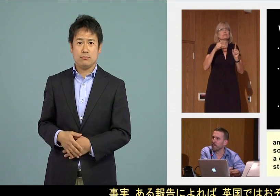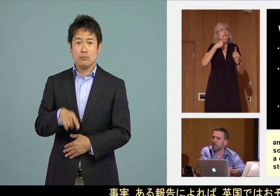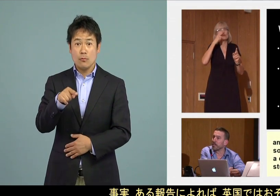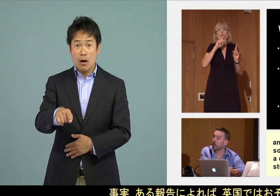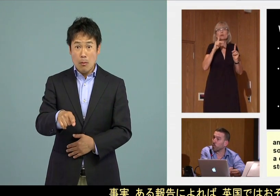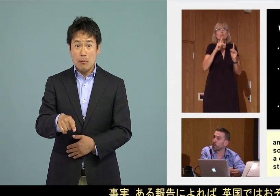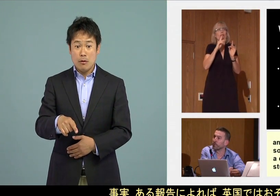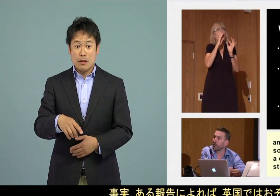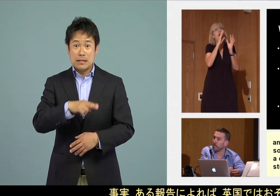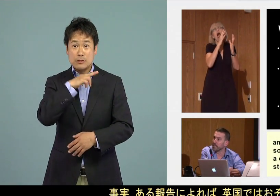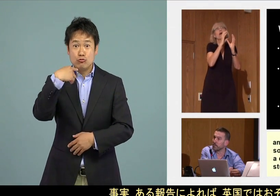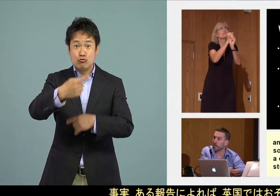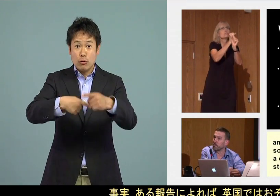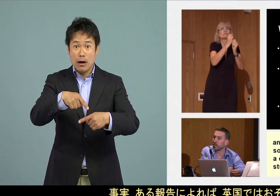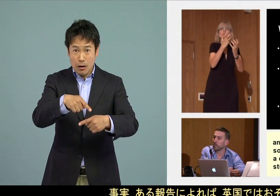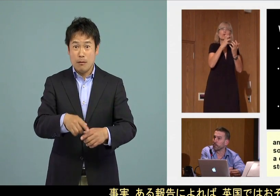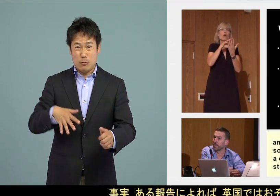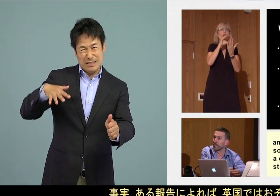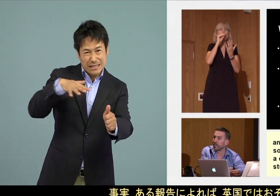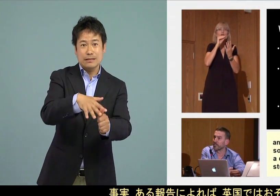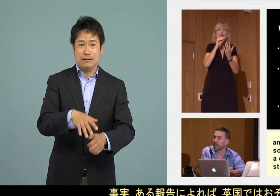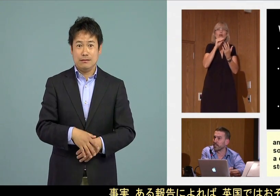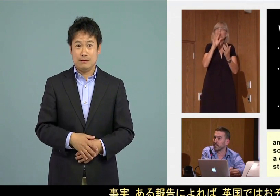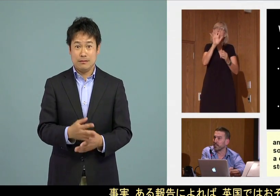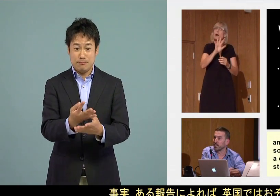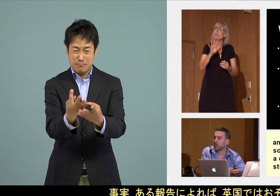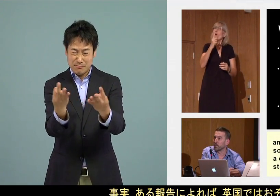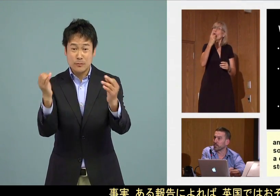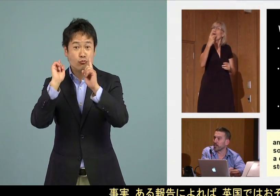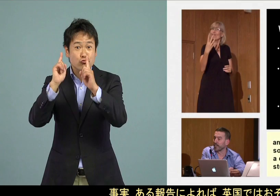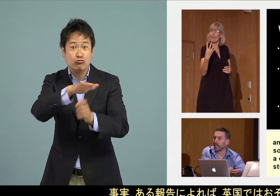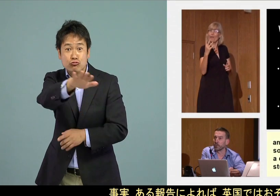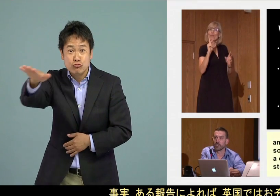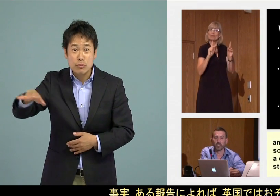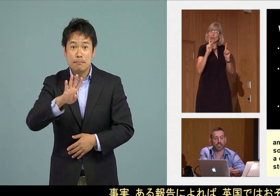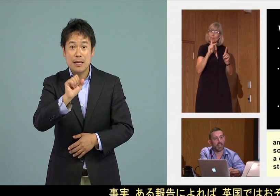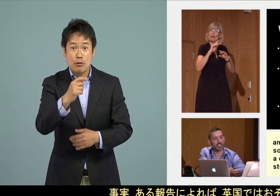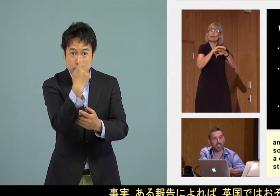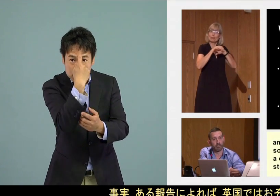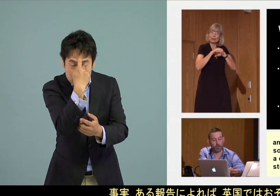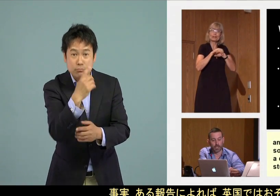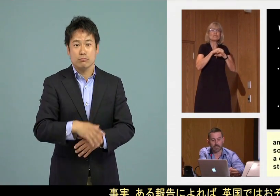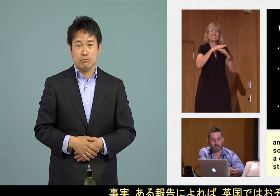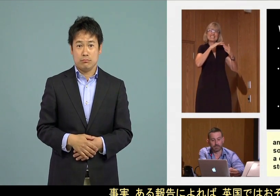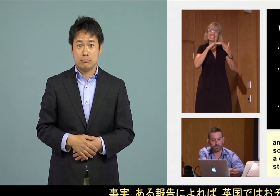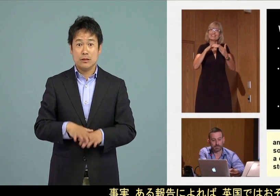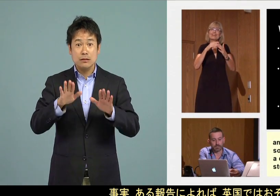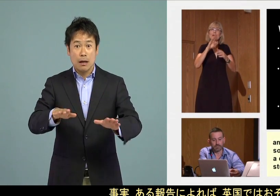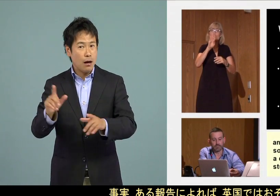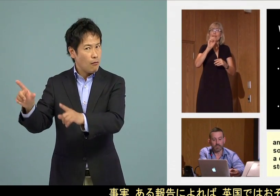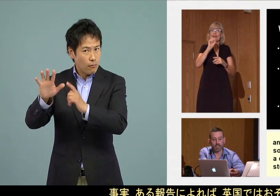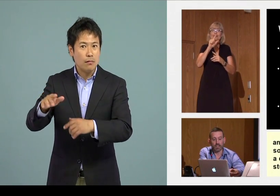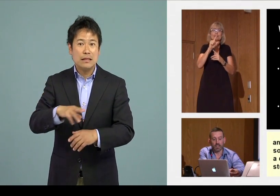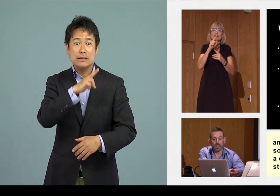that maybe 250,000 people in Britain have studied British Sign Language at some point.